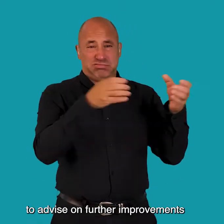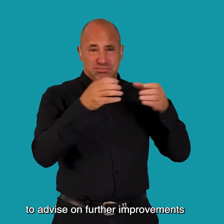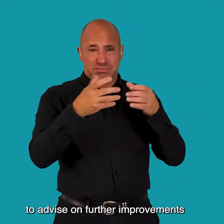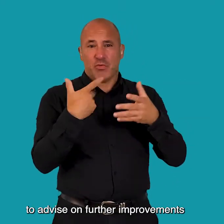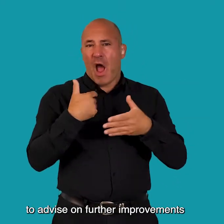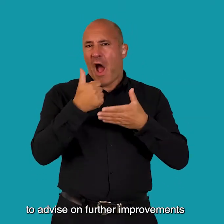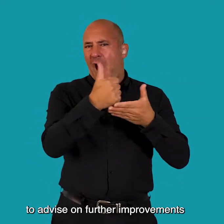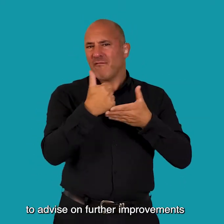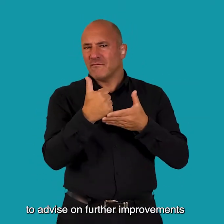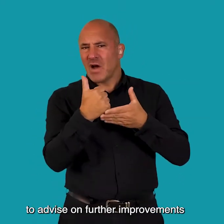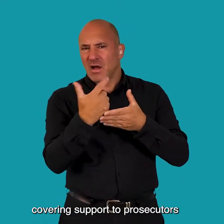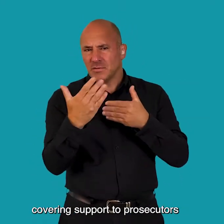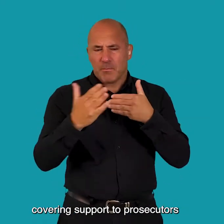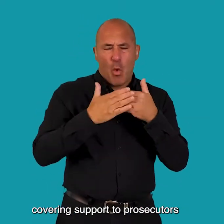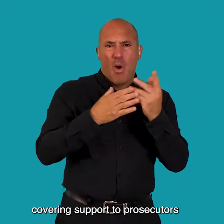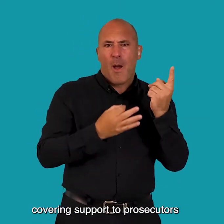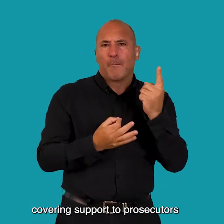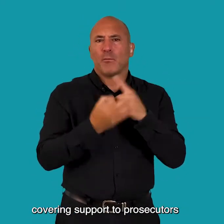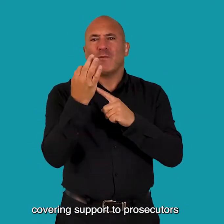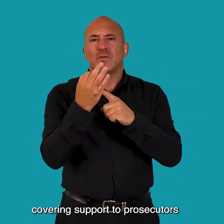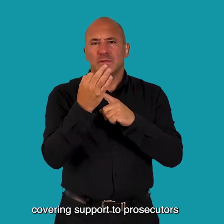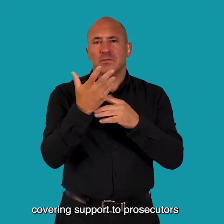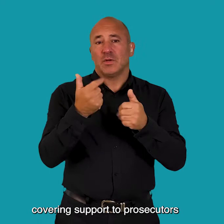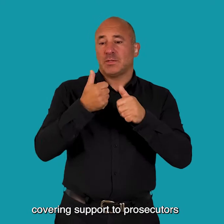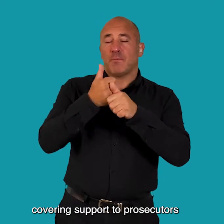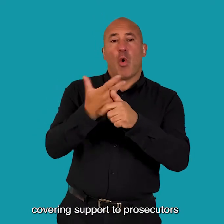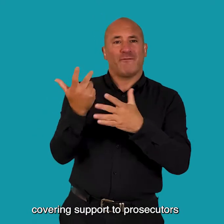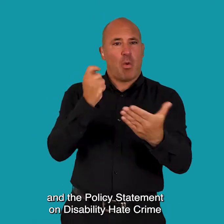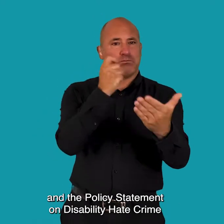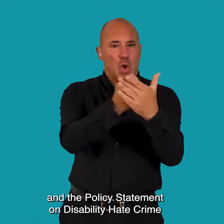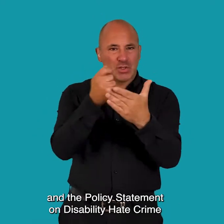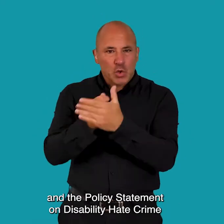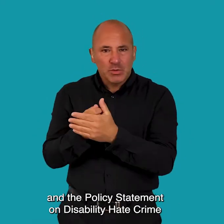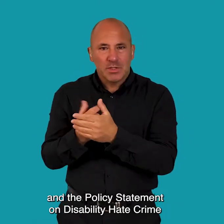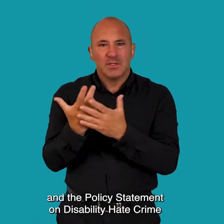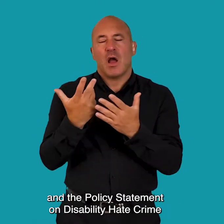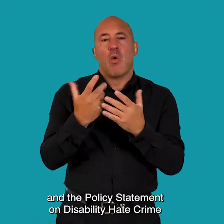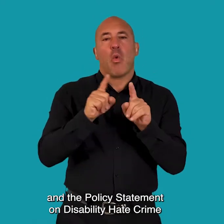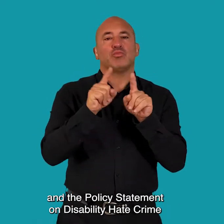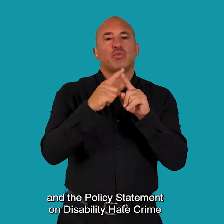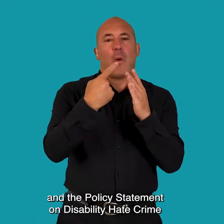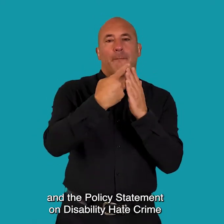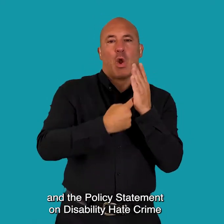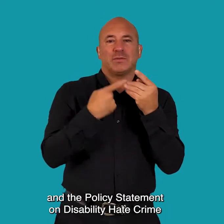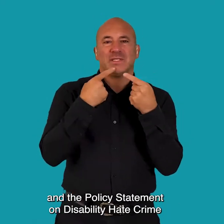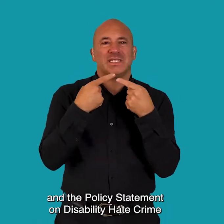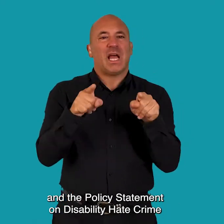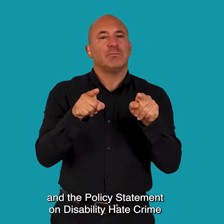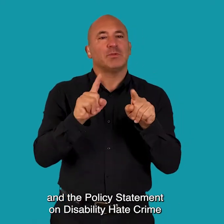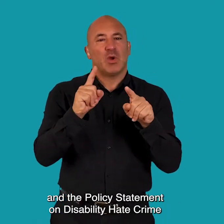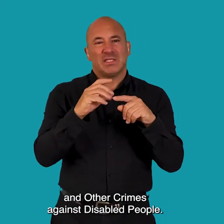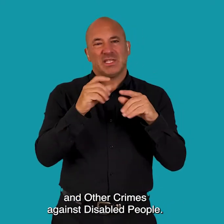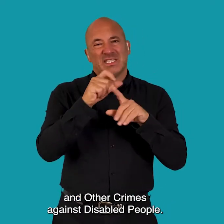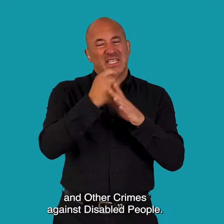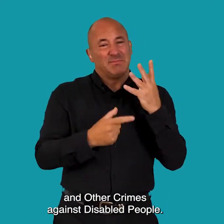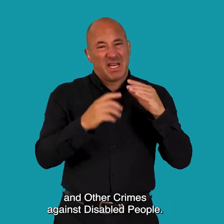further improvements covering support to prosecutors and the policy statement on disability hate crime and other crimes